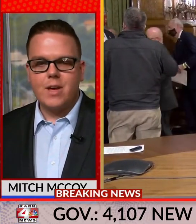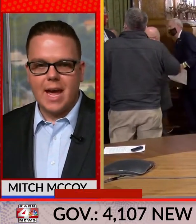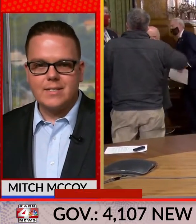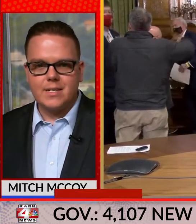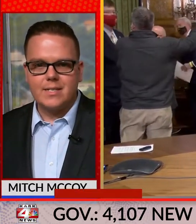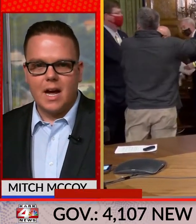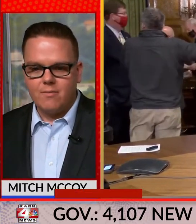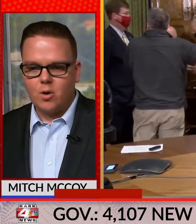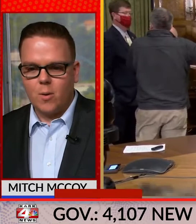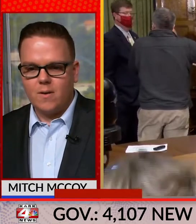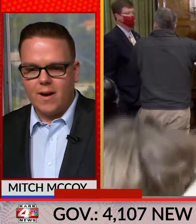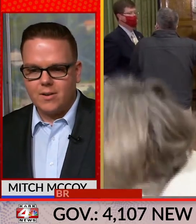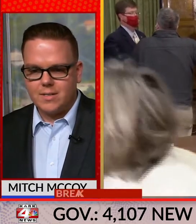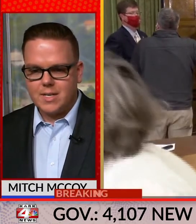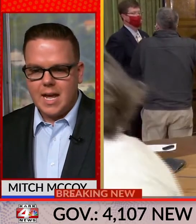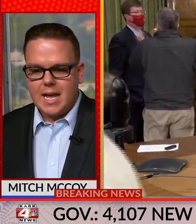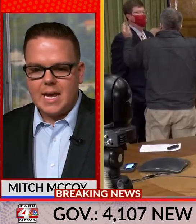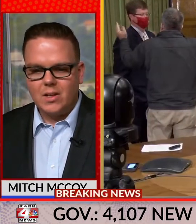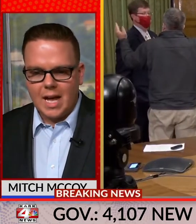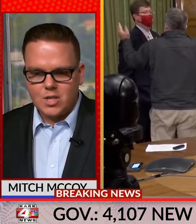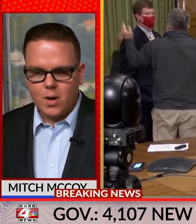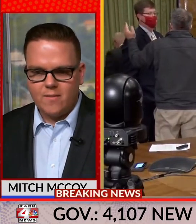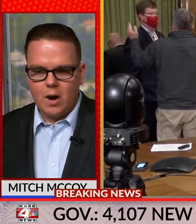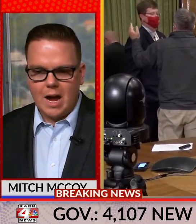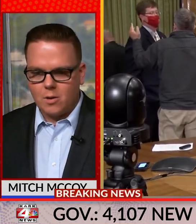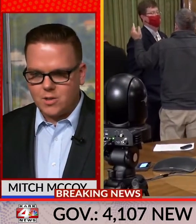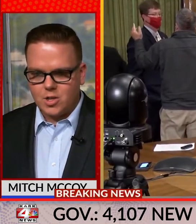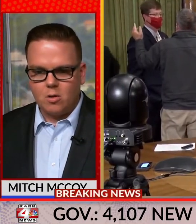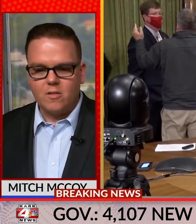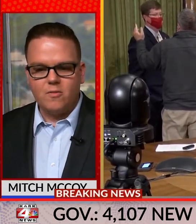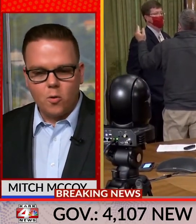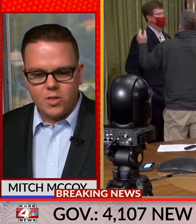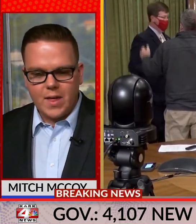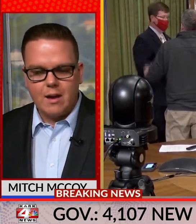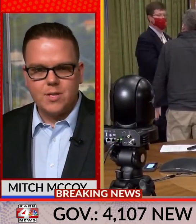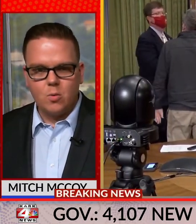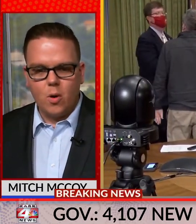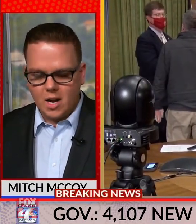new cases of the coronavirus in the last 24 hours, a total of